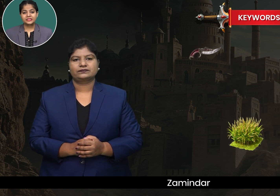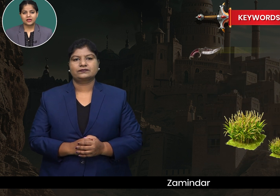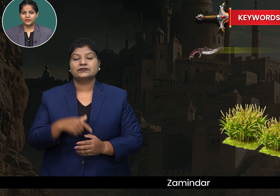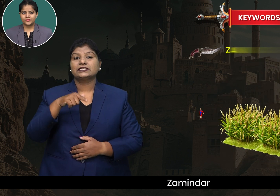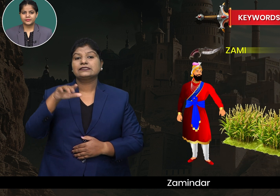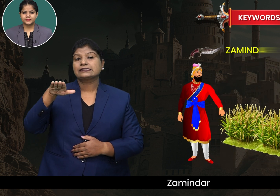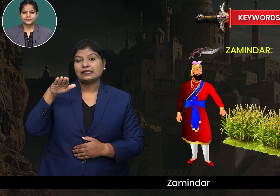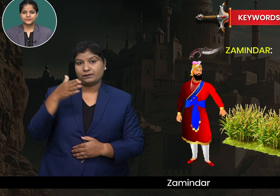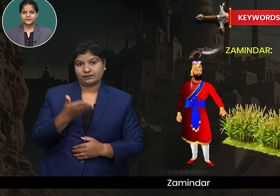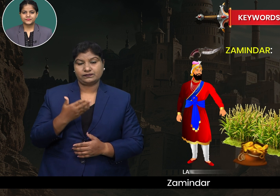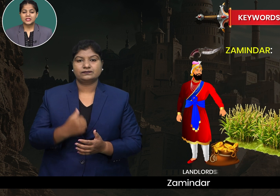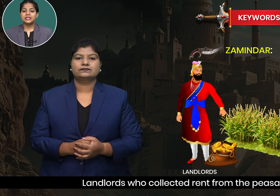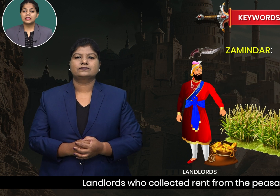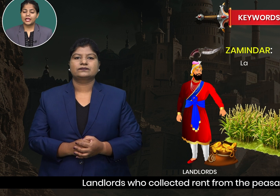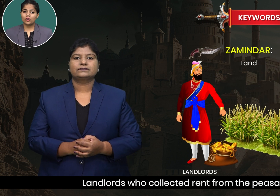Zamindar.